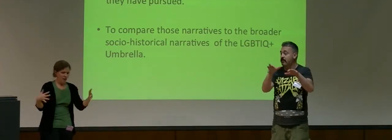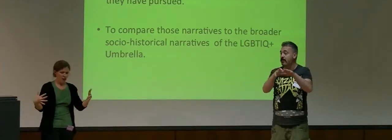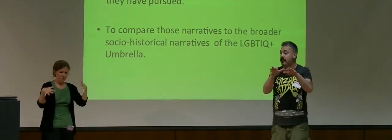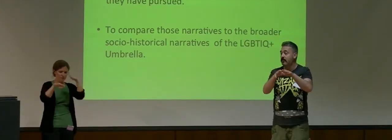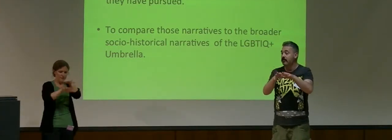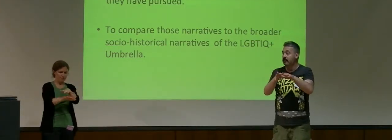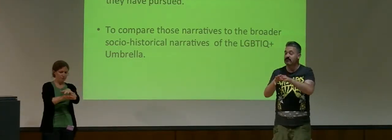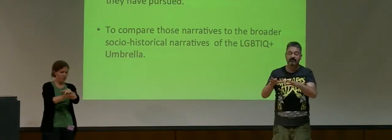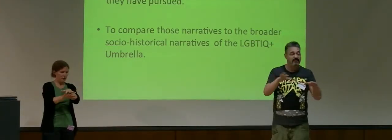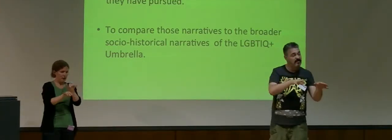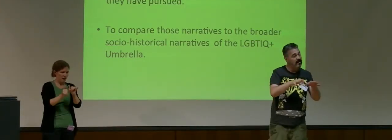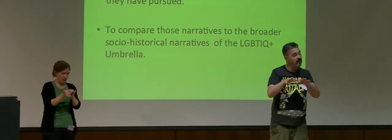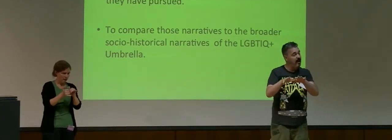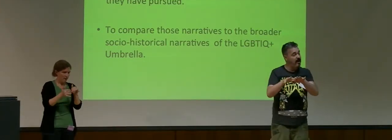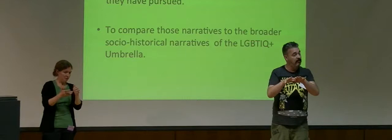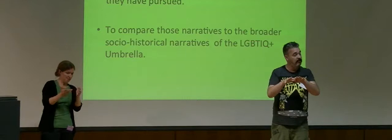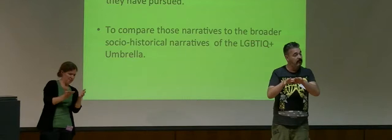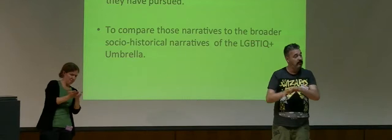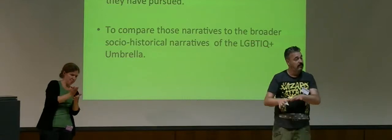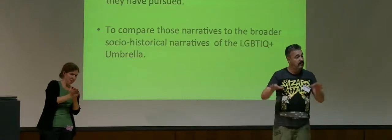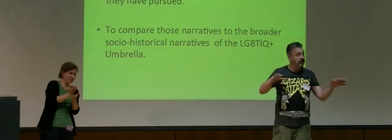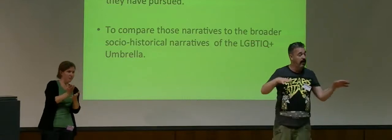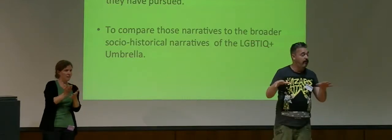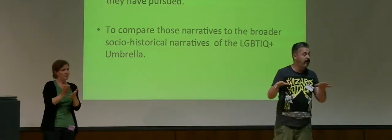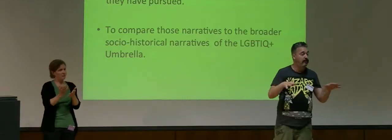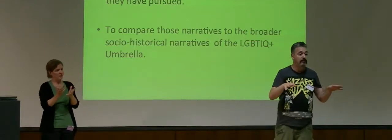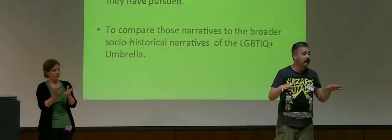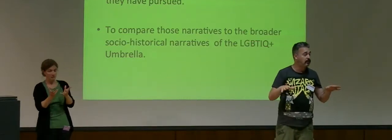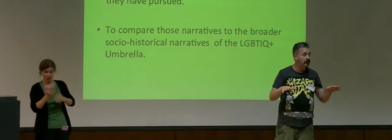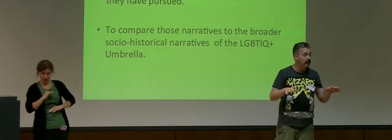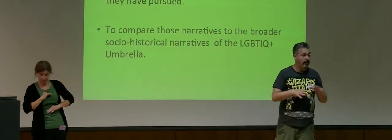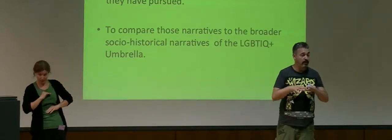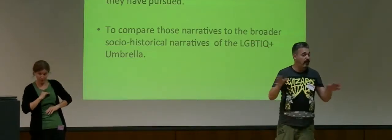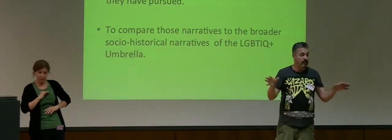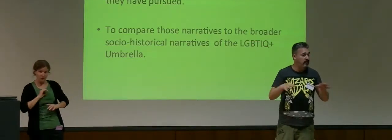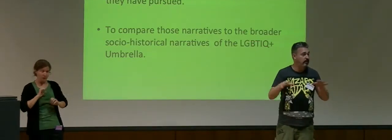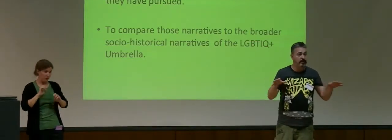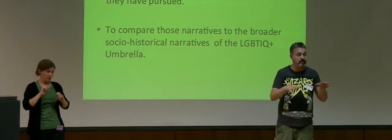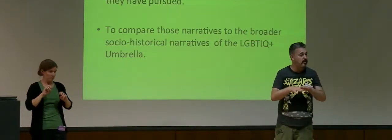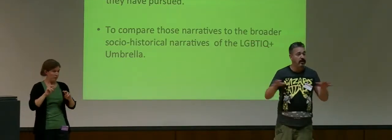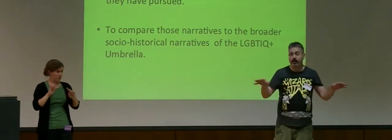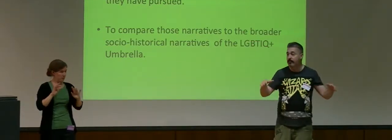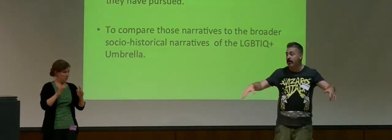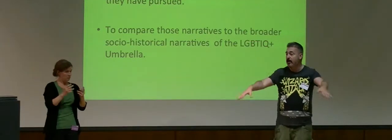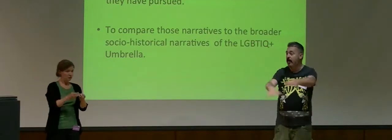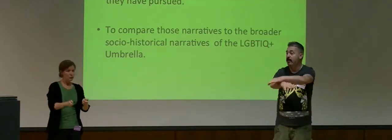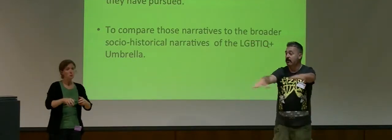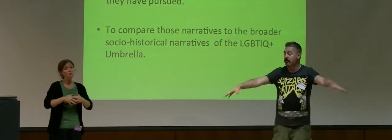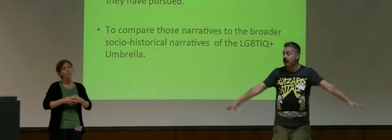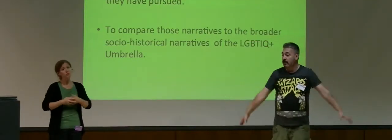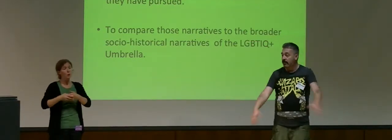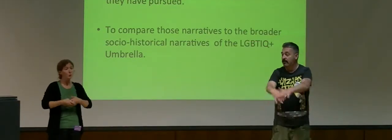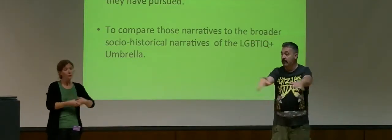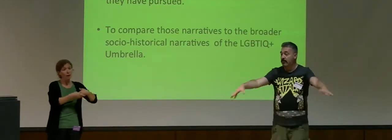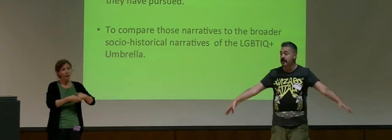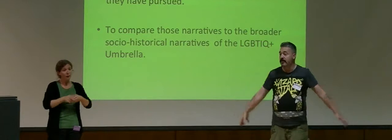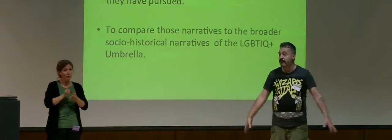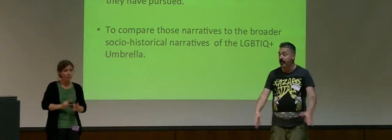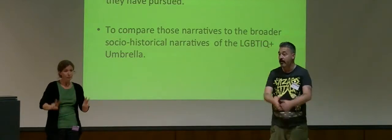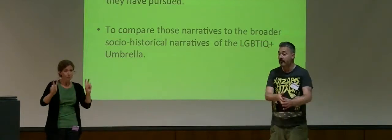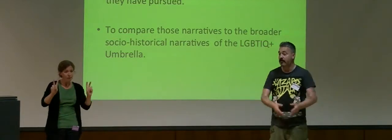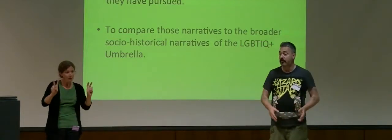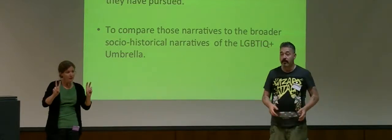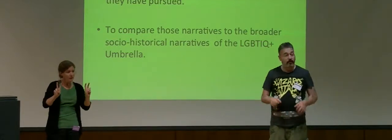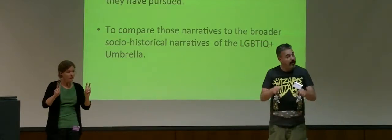melding that's going on? Is it okay? Is it all happy? Or are we all sitting around singing Kumbaya at the